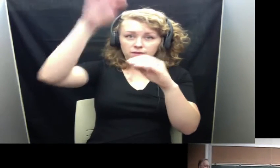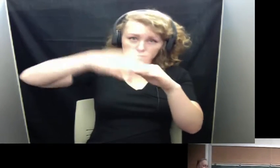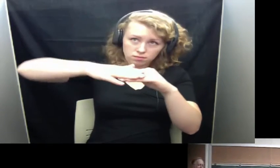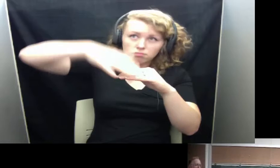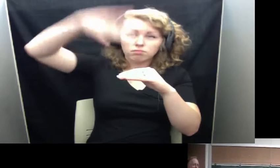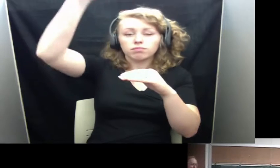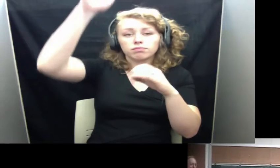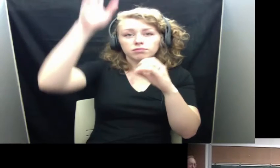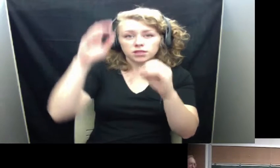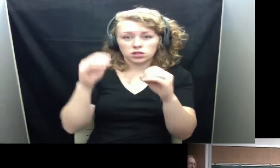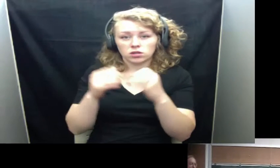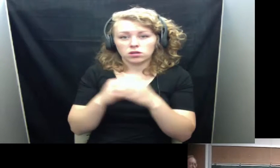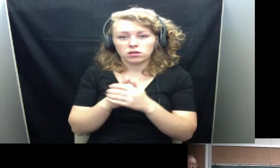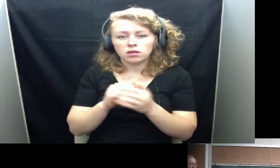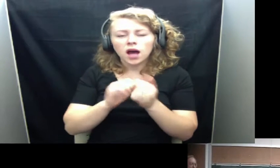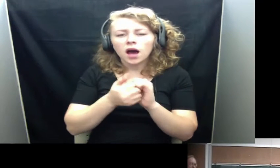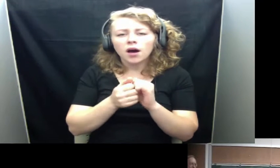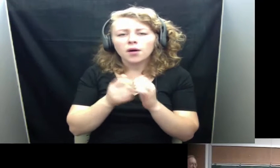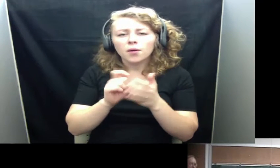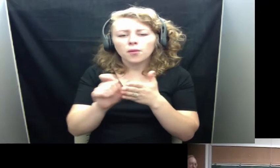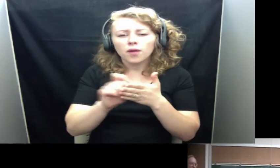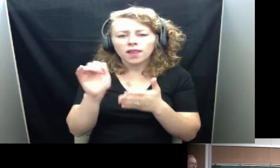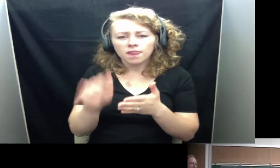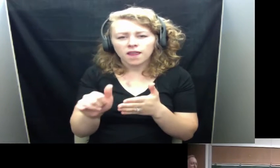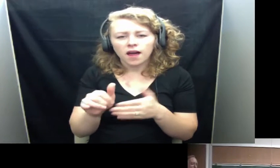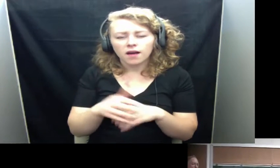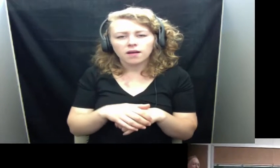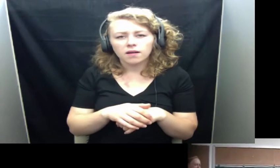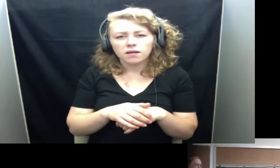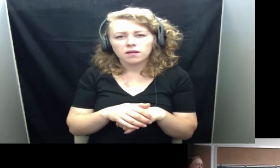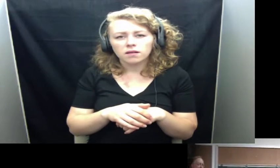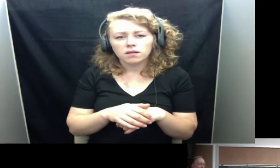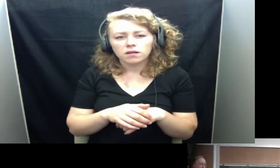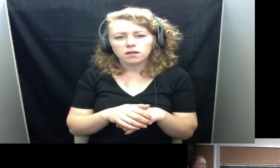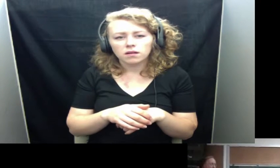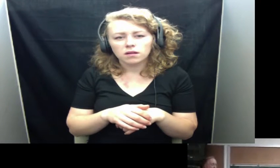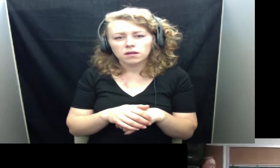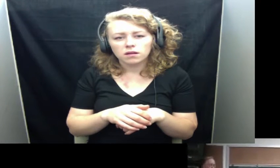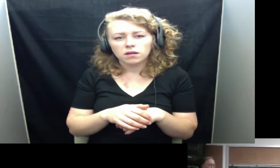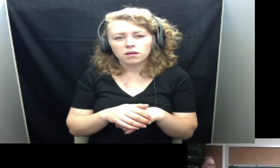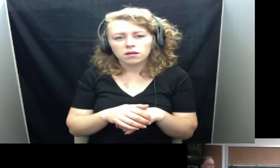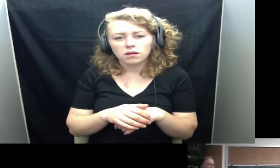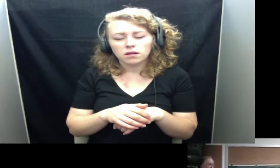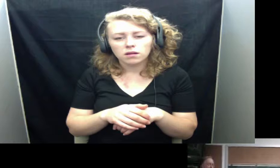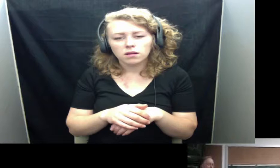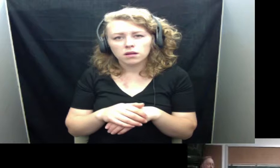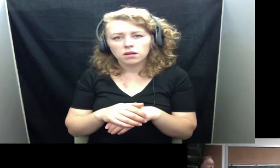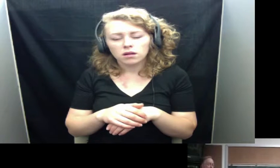What kind of a number? How would I write that number? To emphasize that it's above 0.